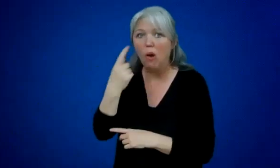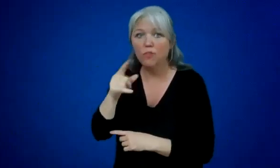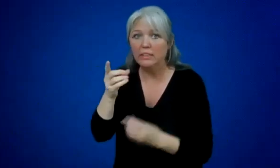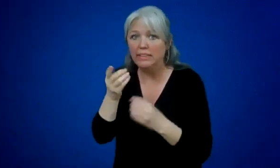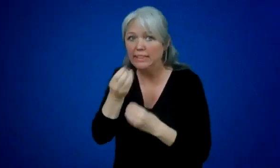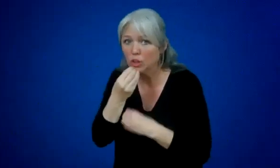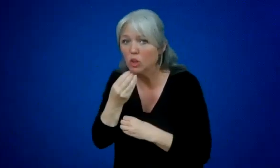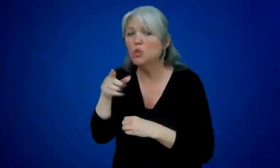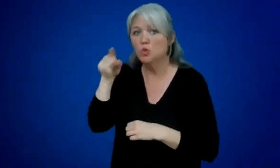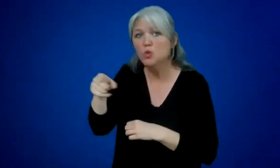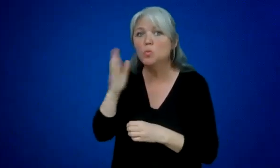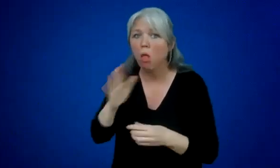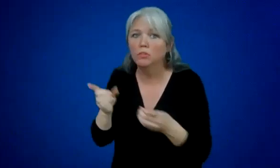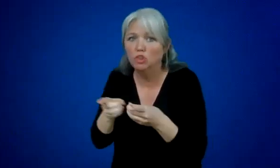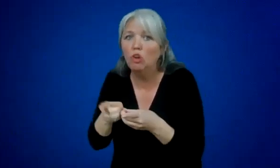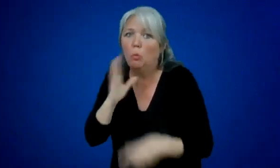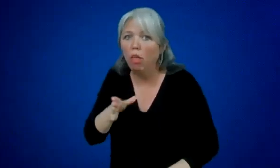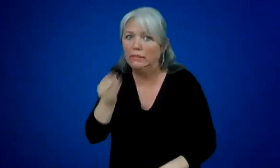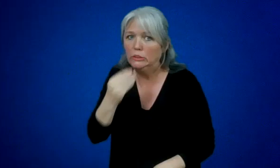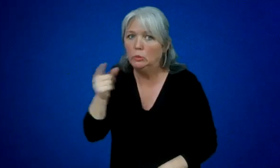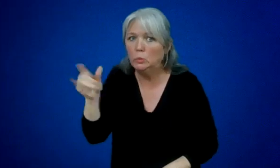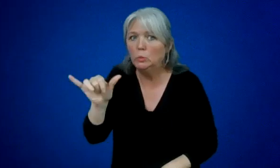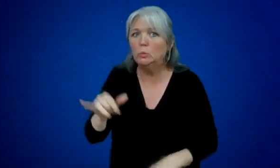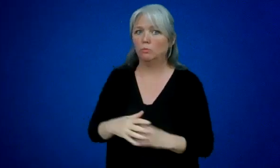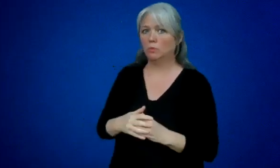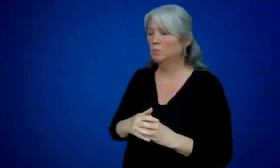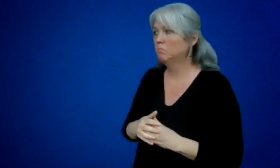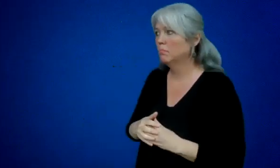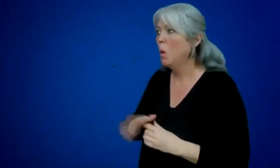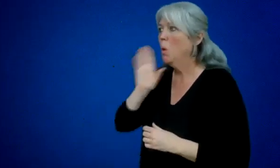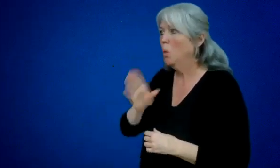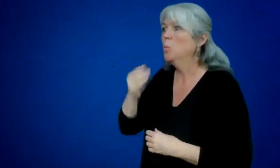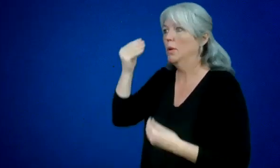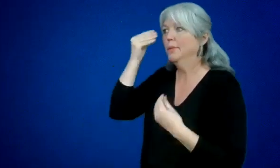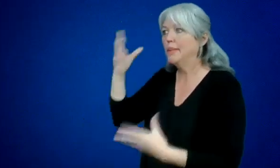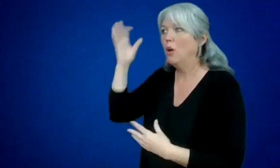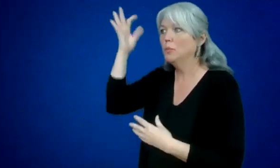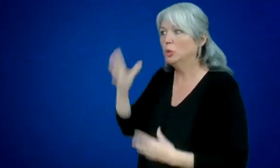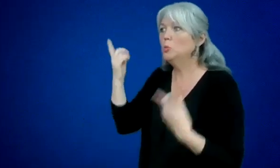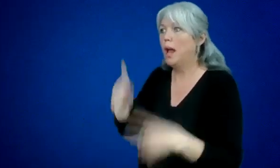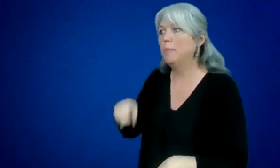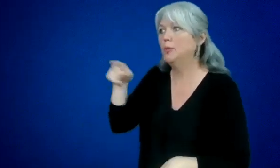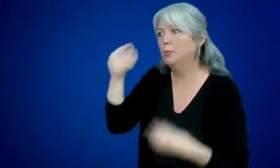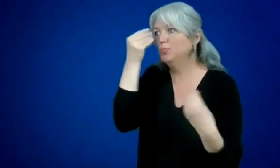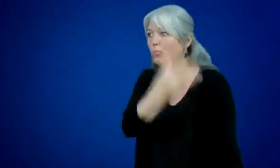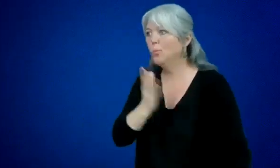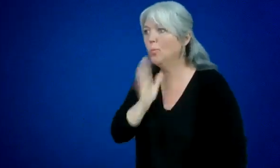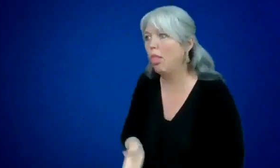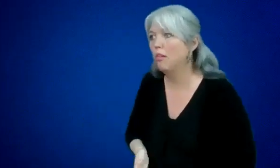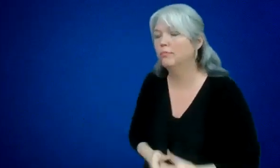said. "We'll tell the preacher what happened to you," Dunlap shouted after me. By then I was